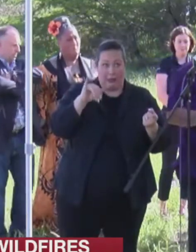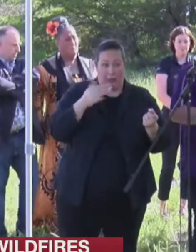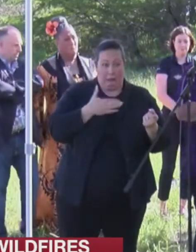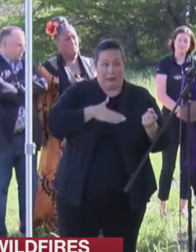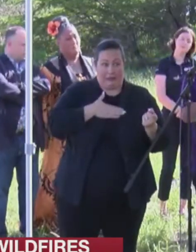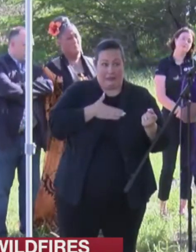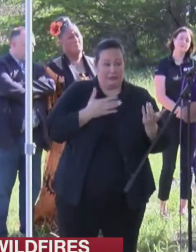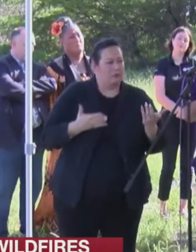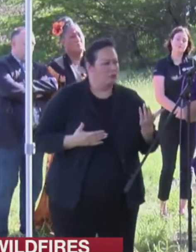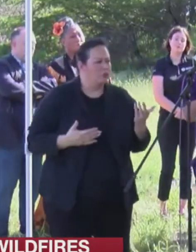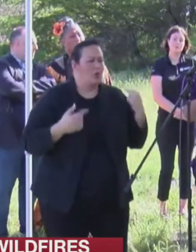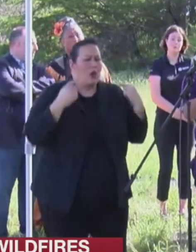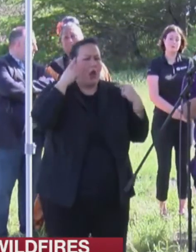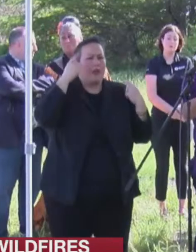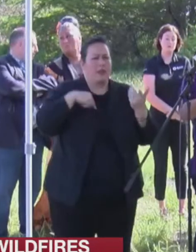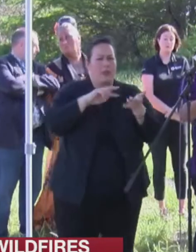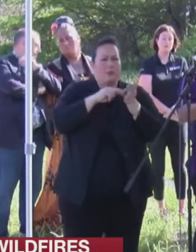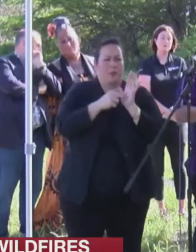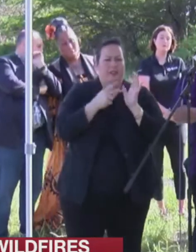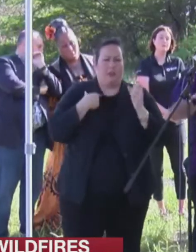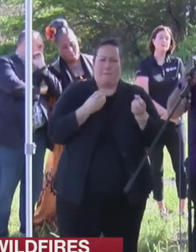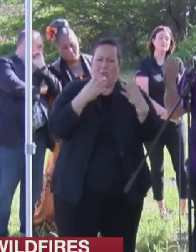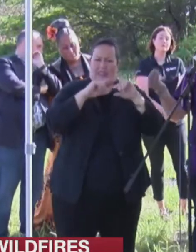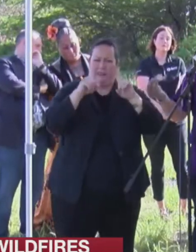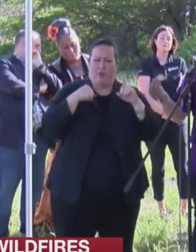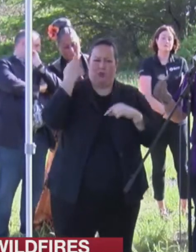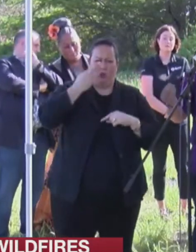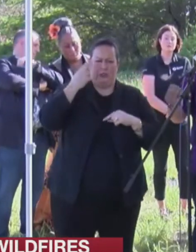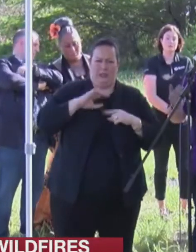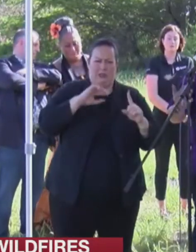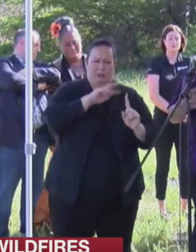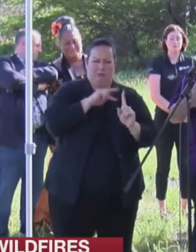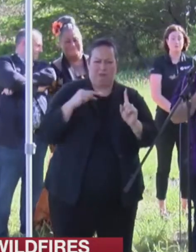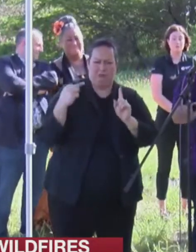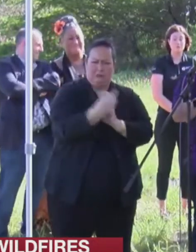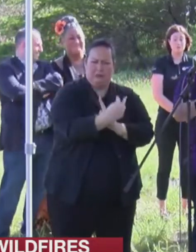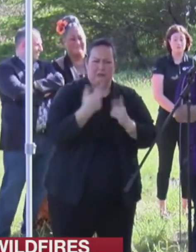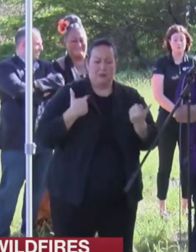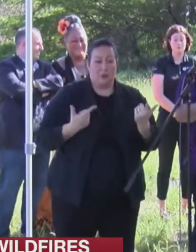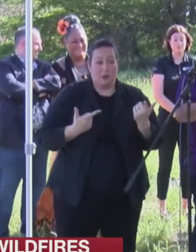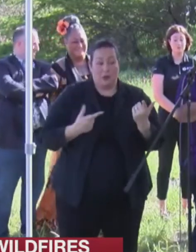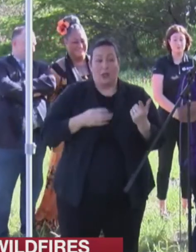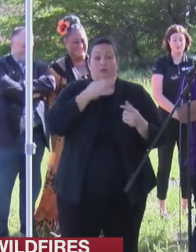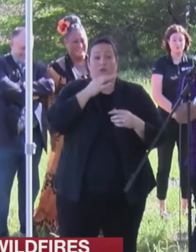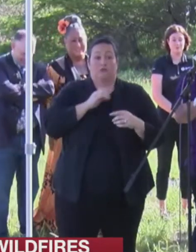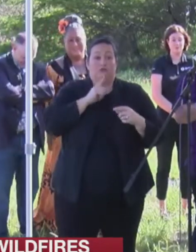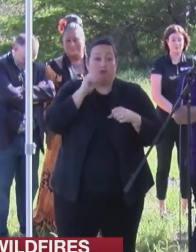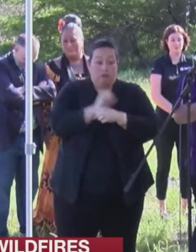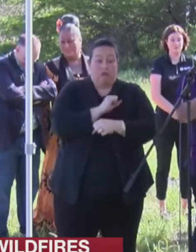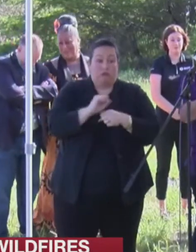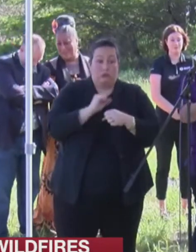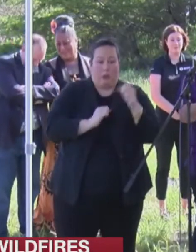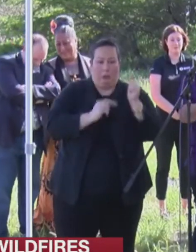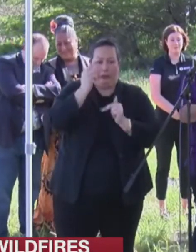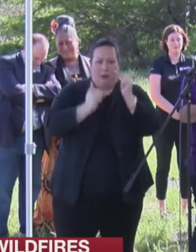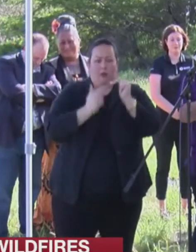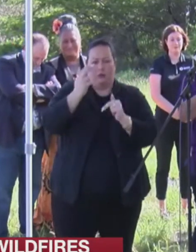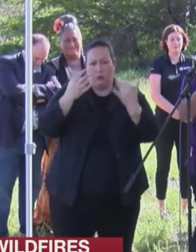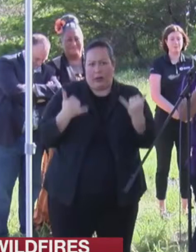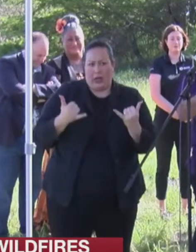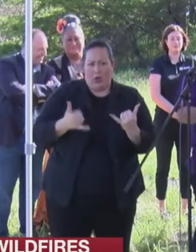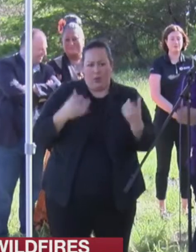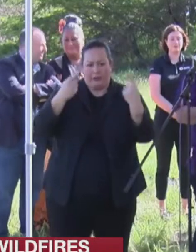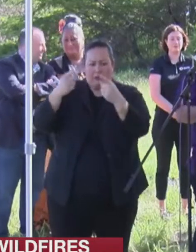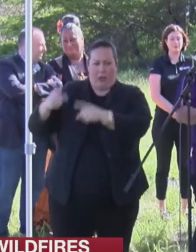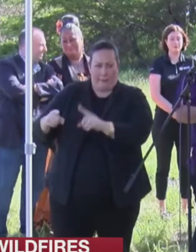I think the purpose of today is multifaceted. One is to highlight a project that's coming, an actual build. This is a multifaceted approach to tackle